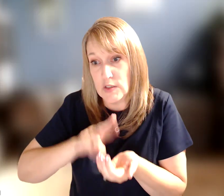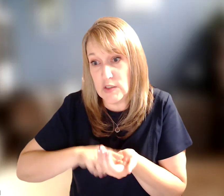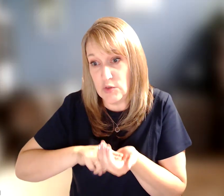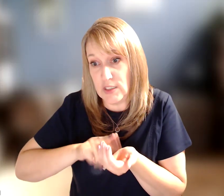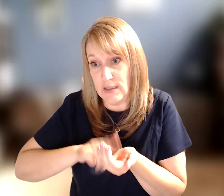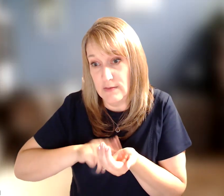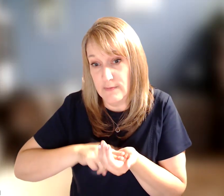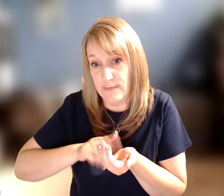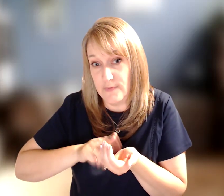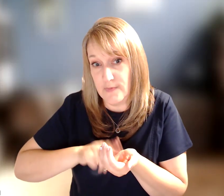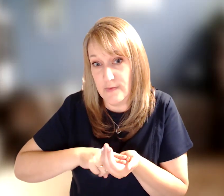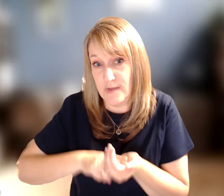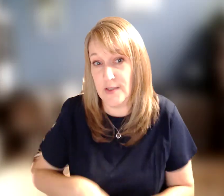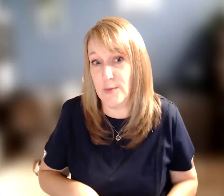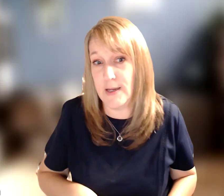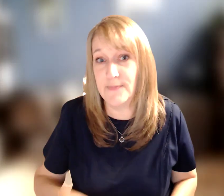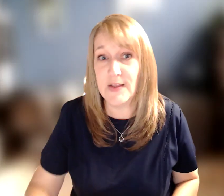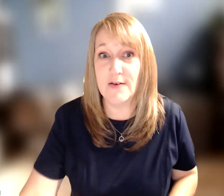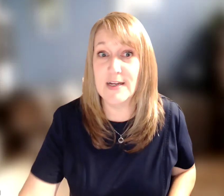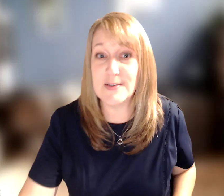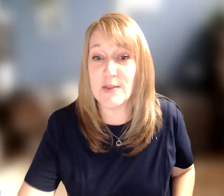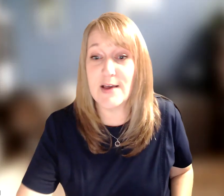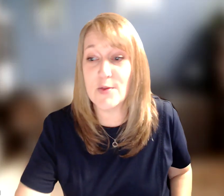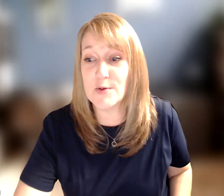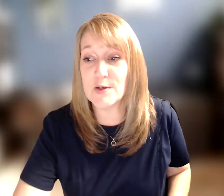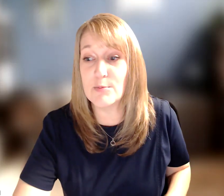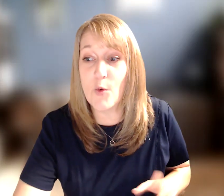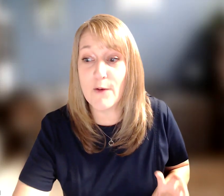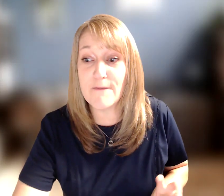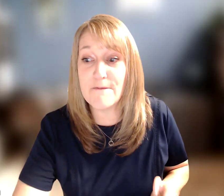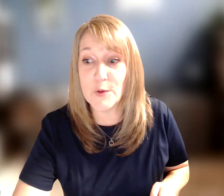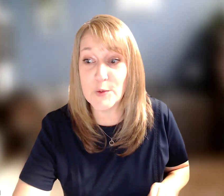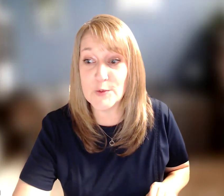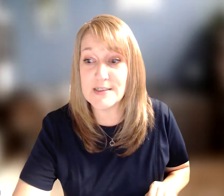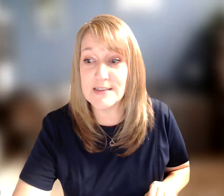sushi, either way. All right, so those are more foods.